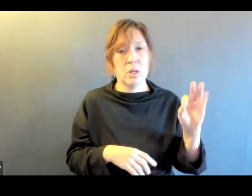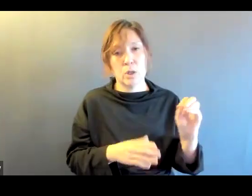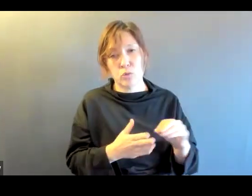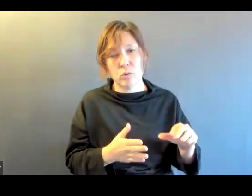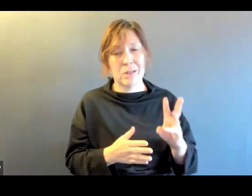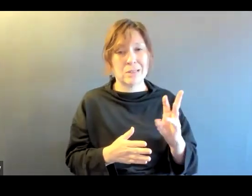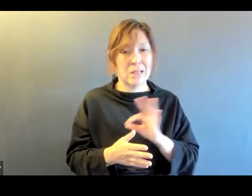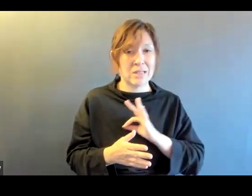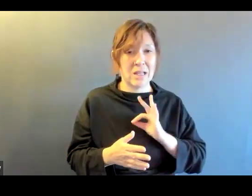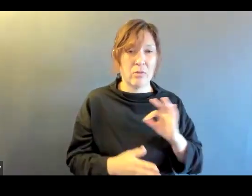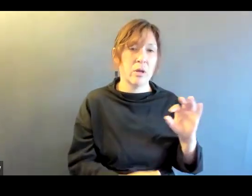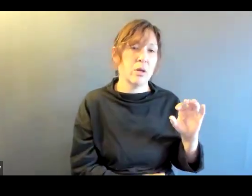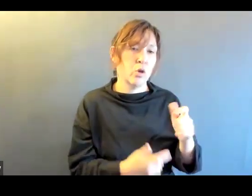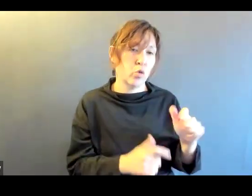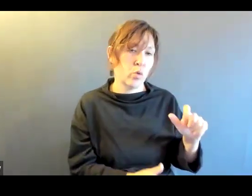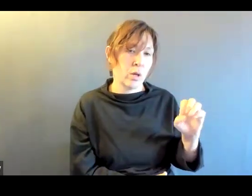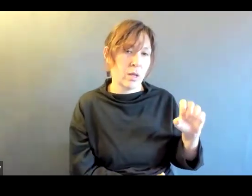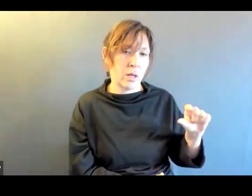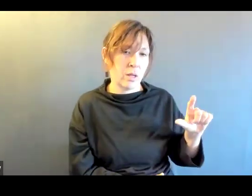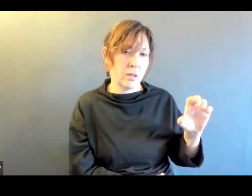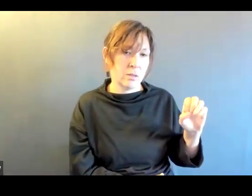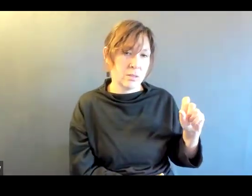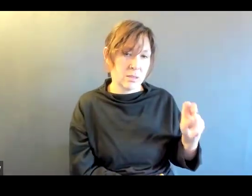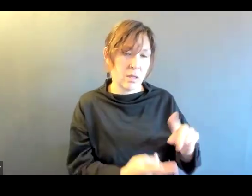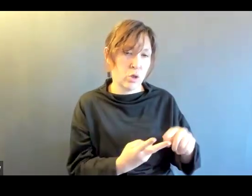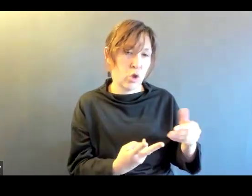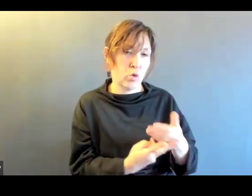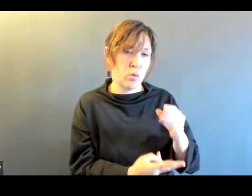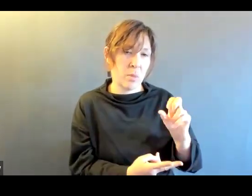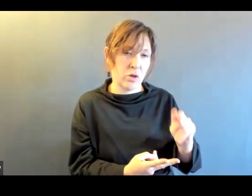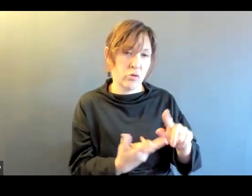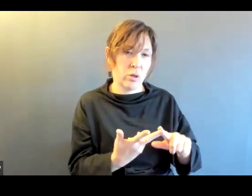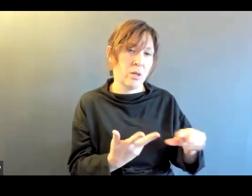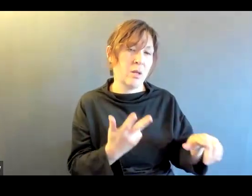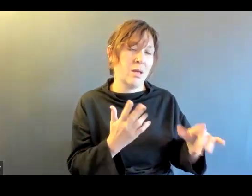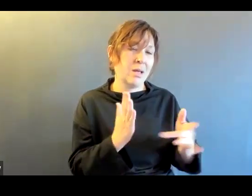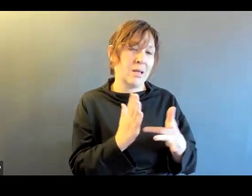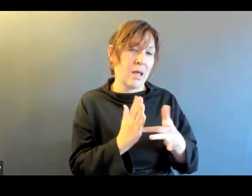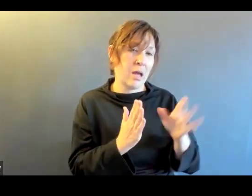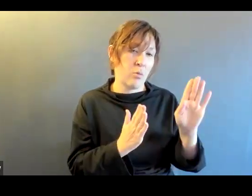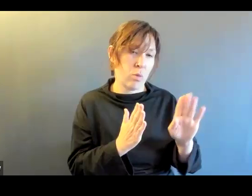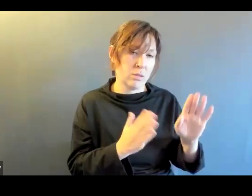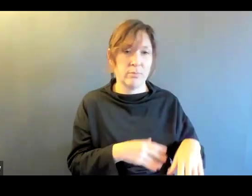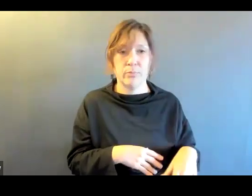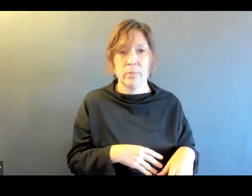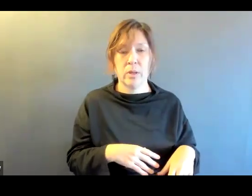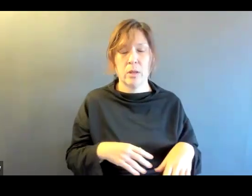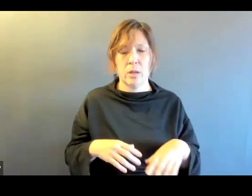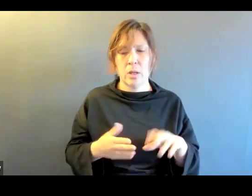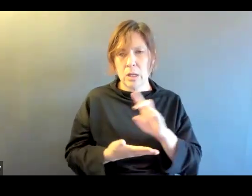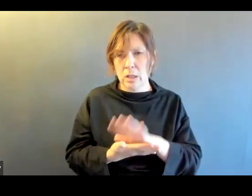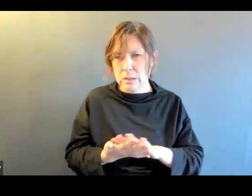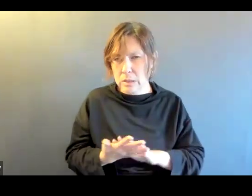at Greater Eggleston, New Mission, and Tech Boston High Schools. This grant will support the design and testing of a statewide